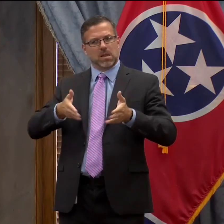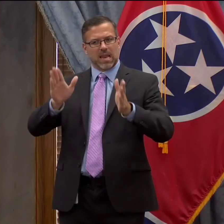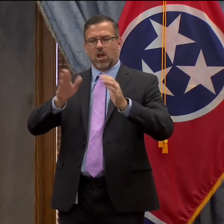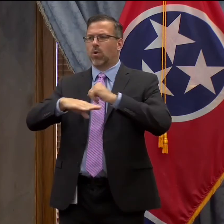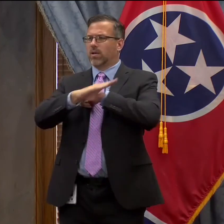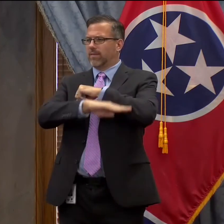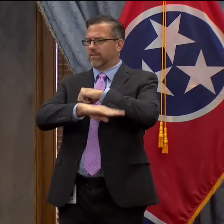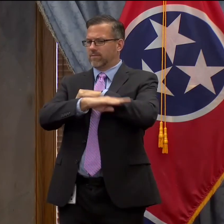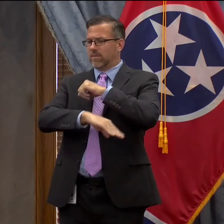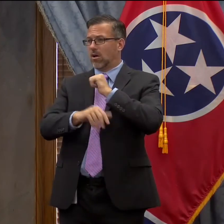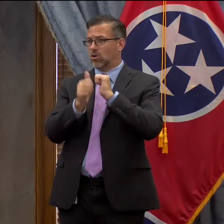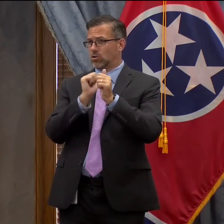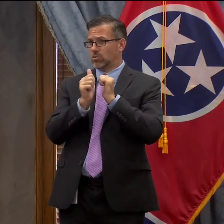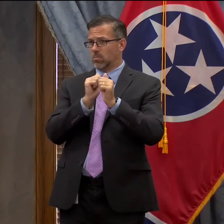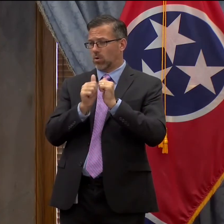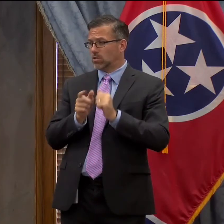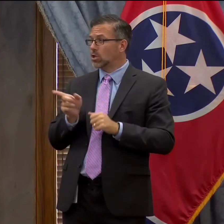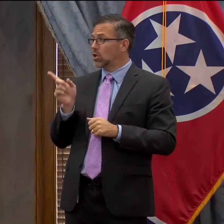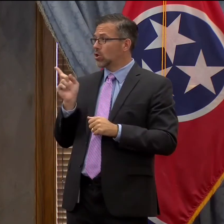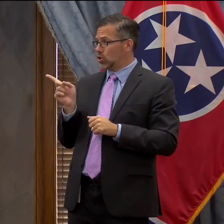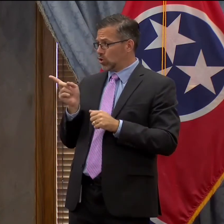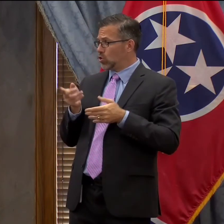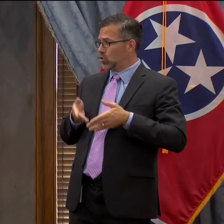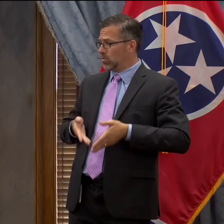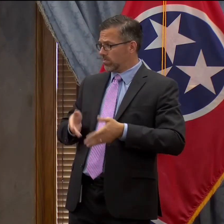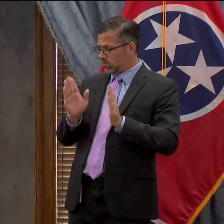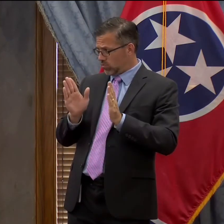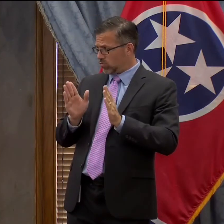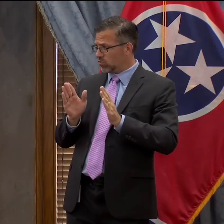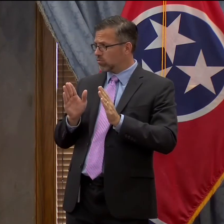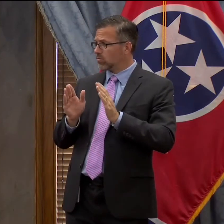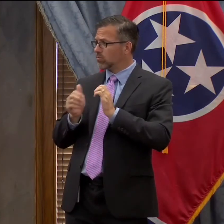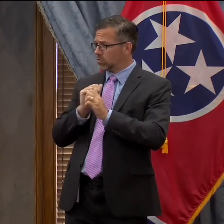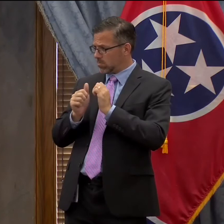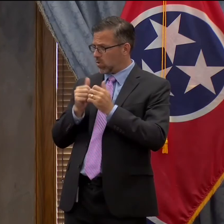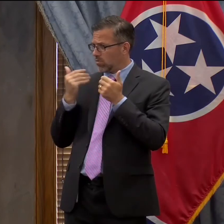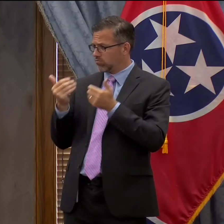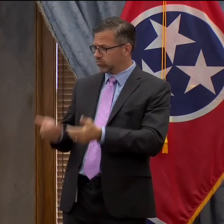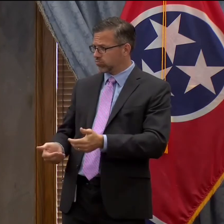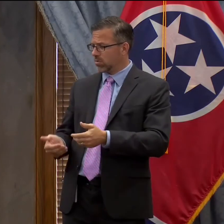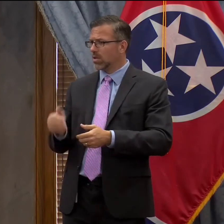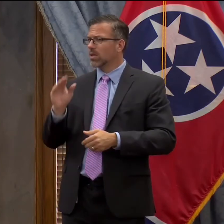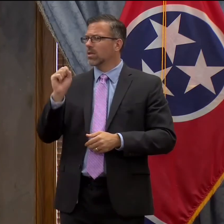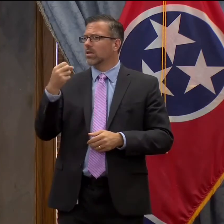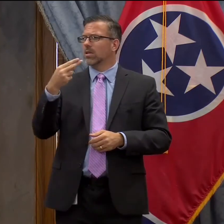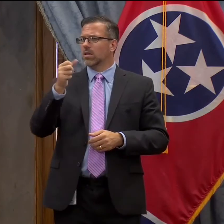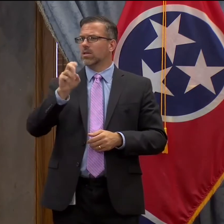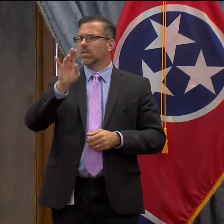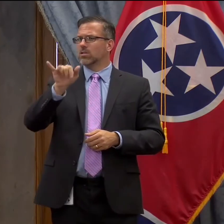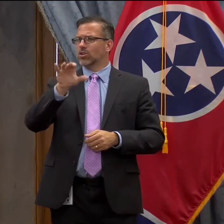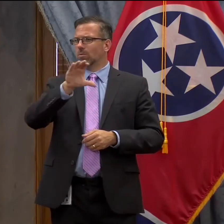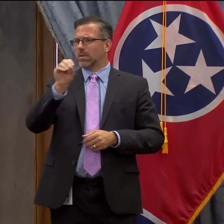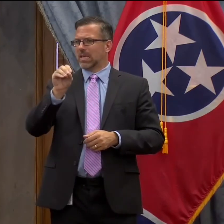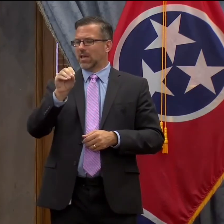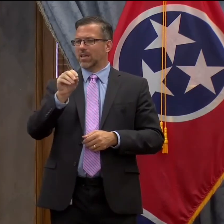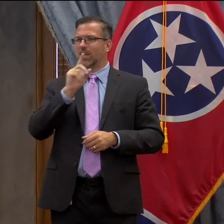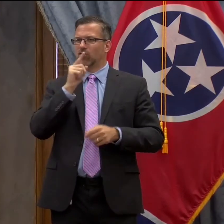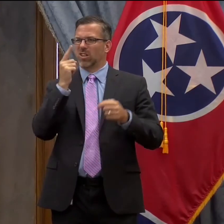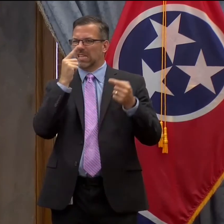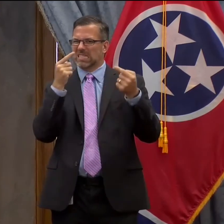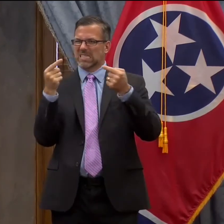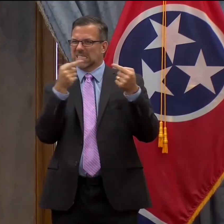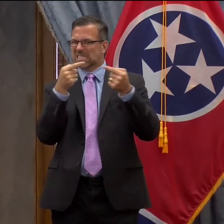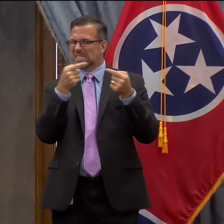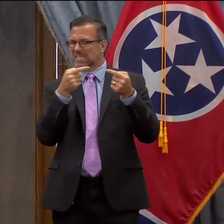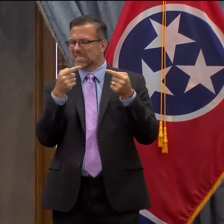sports, even though you allowed contact sports to proceed. This puts them sort of at odds with even those municipal school systems